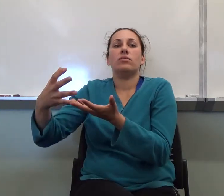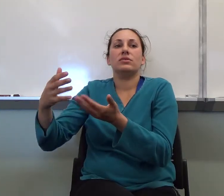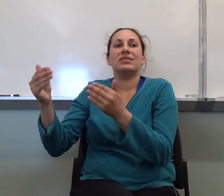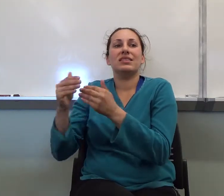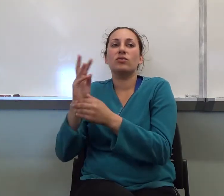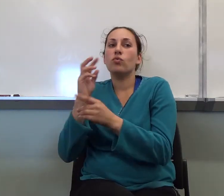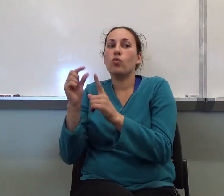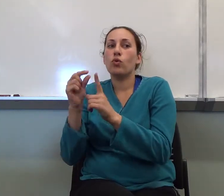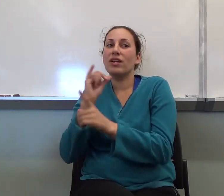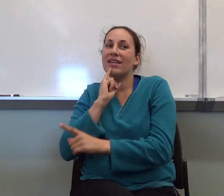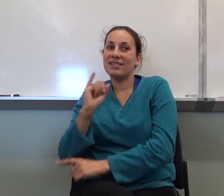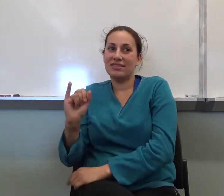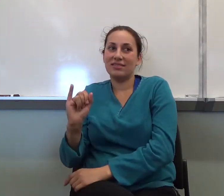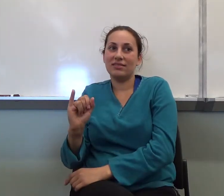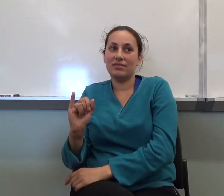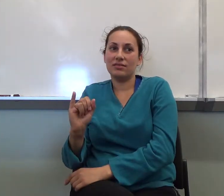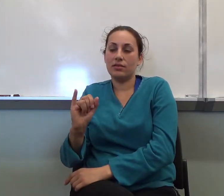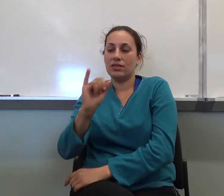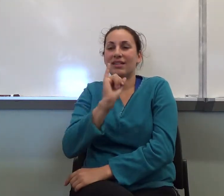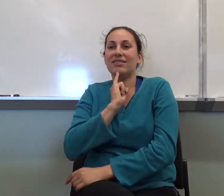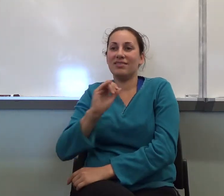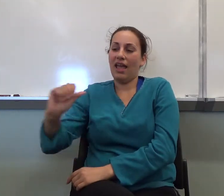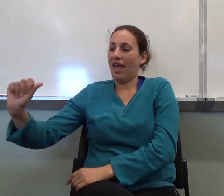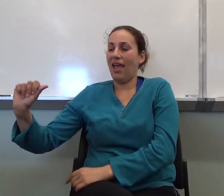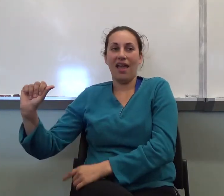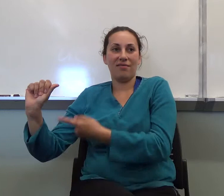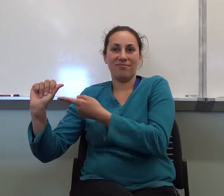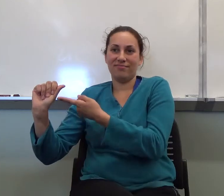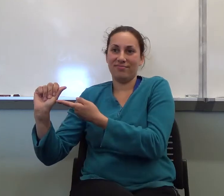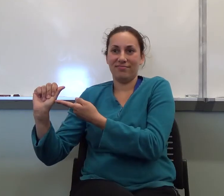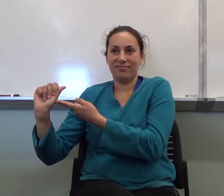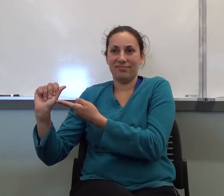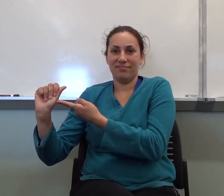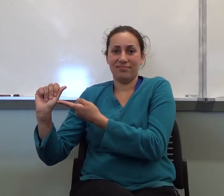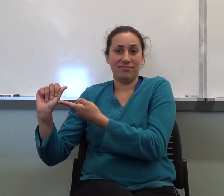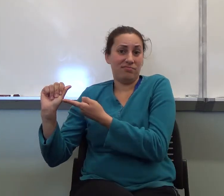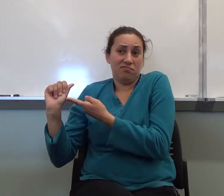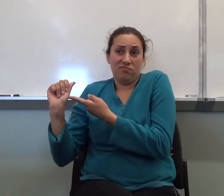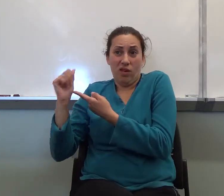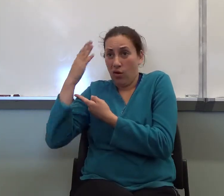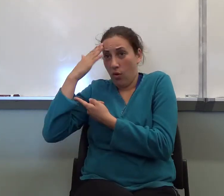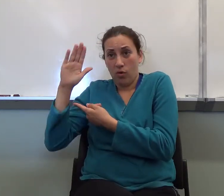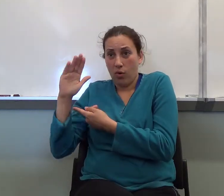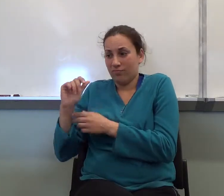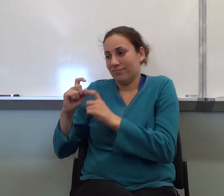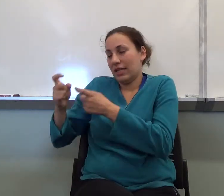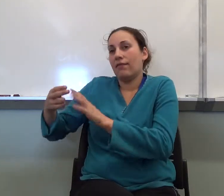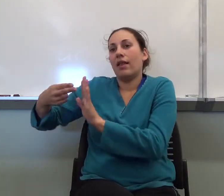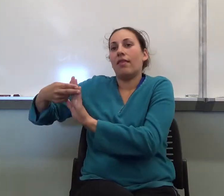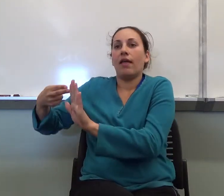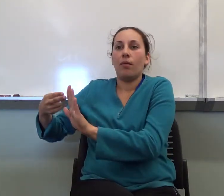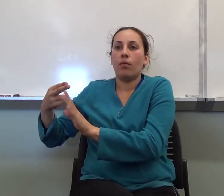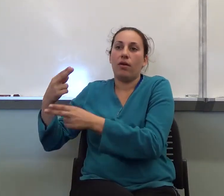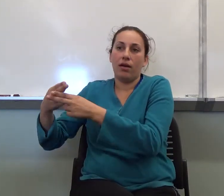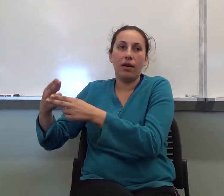So let's just call it with the letter A. We don't know what it is, we'll give it a name. That's something we have to get used to because we're going toward